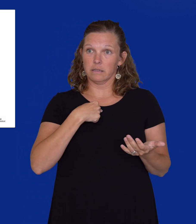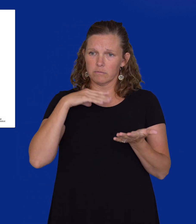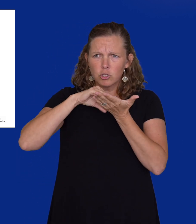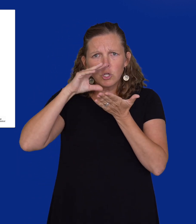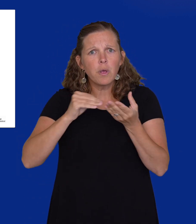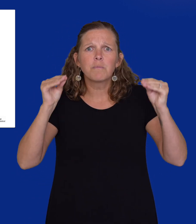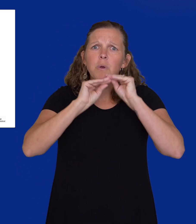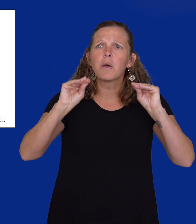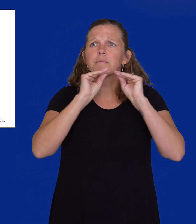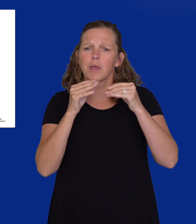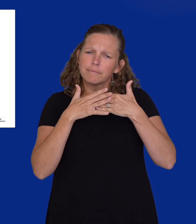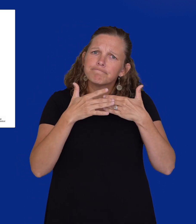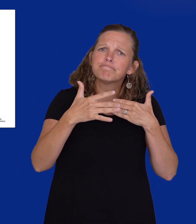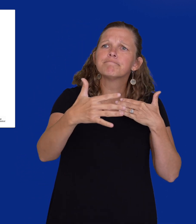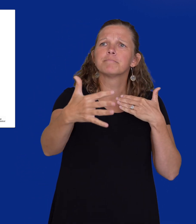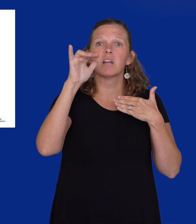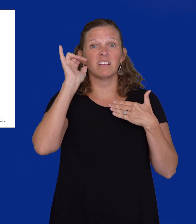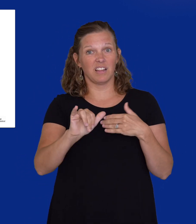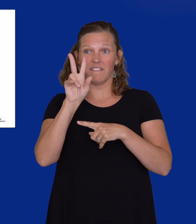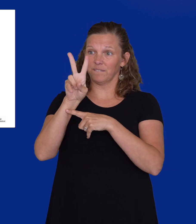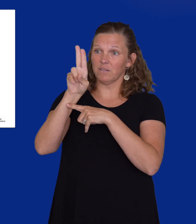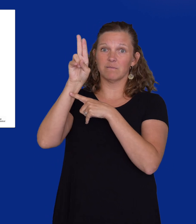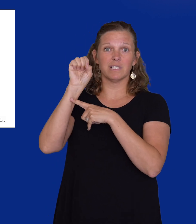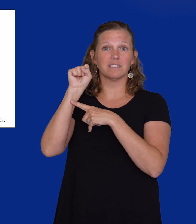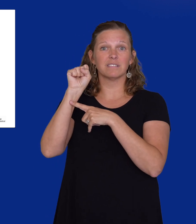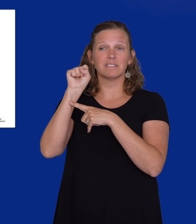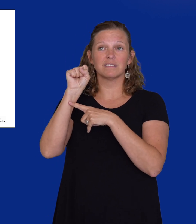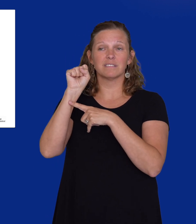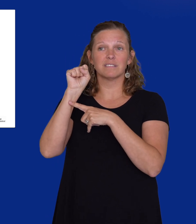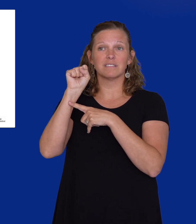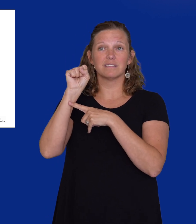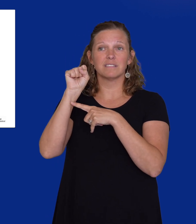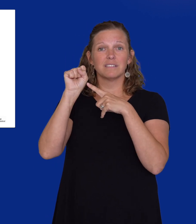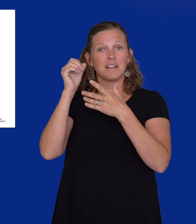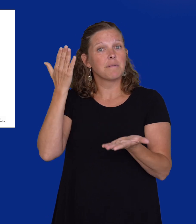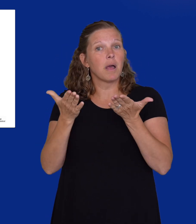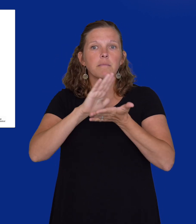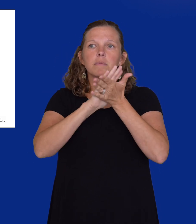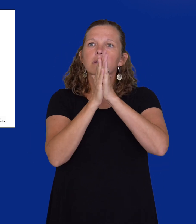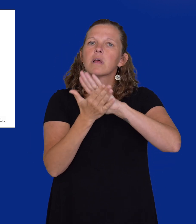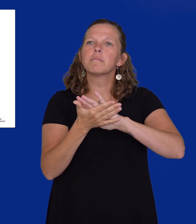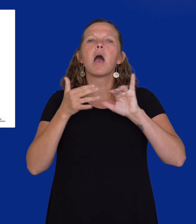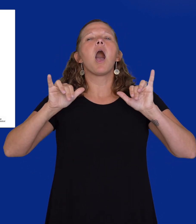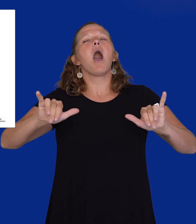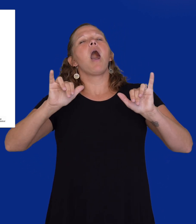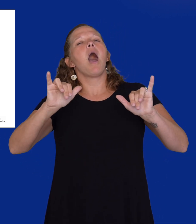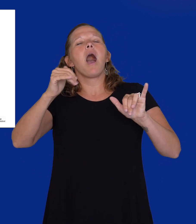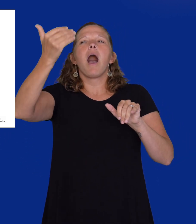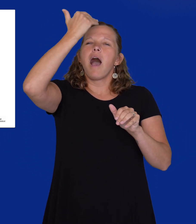As we learn more information, these variants of uncertain significance can be